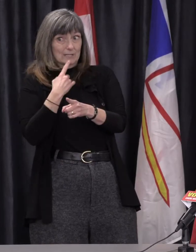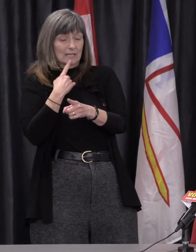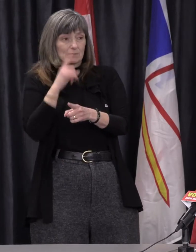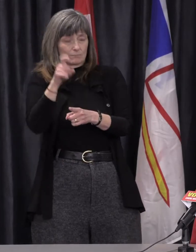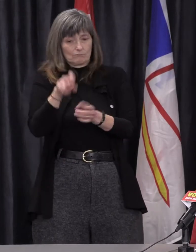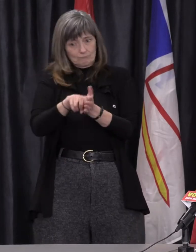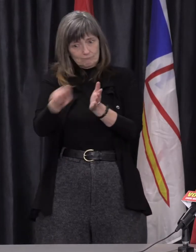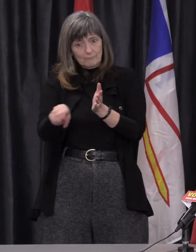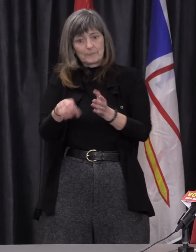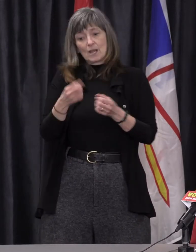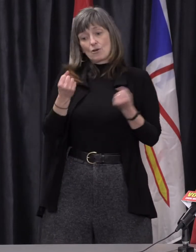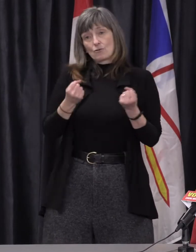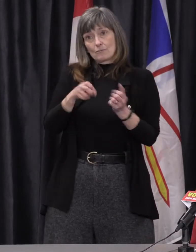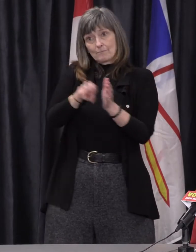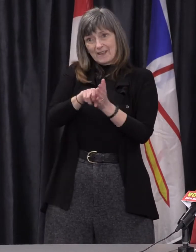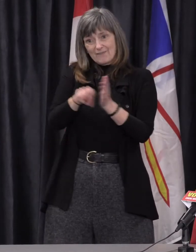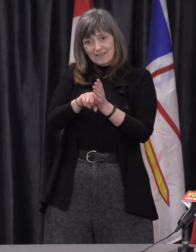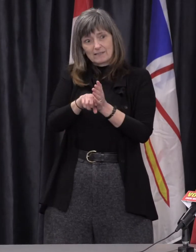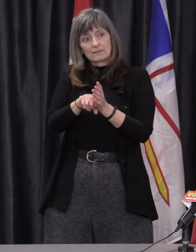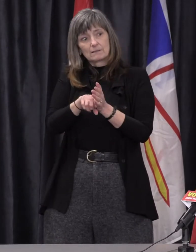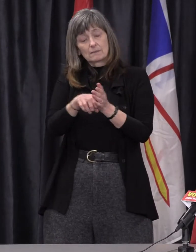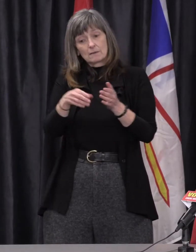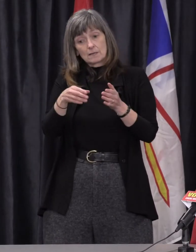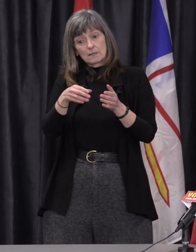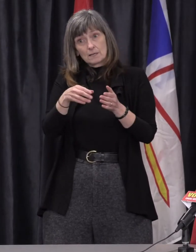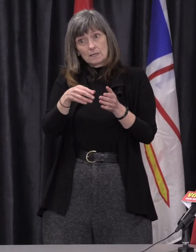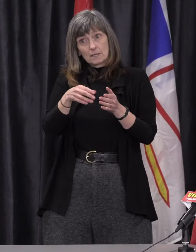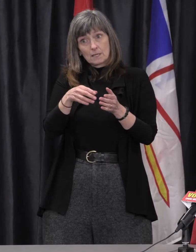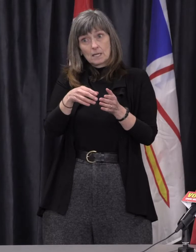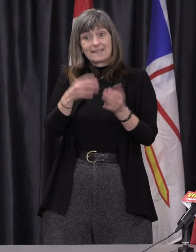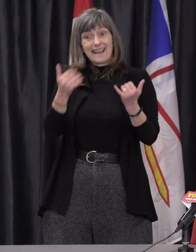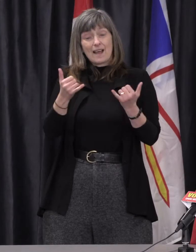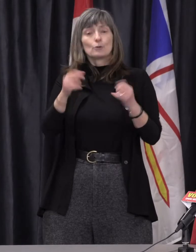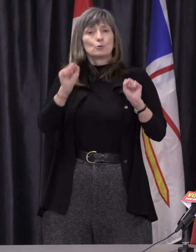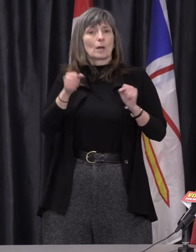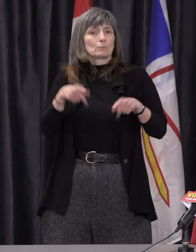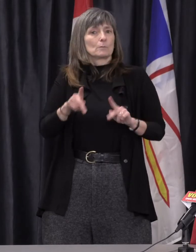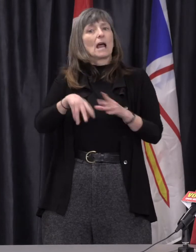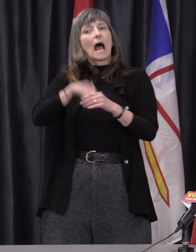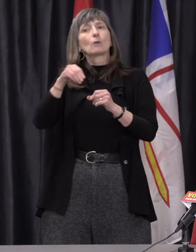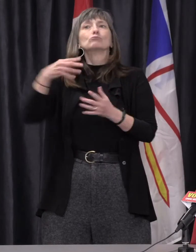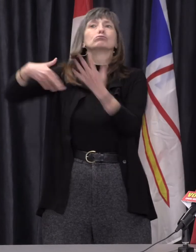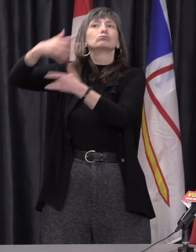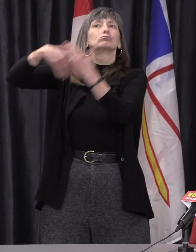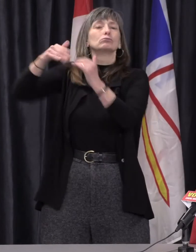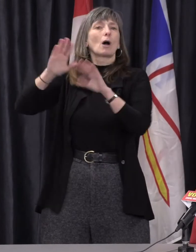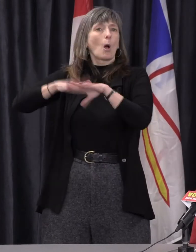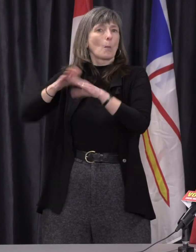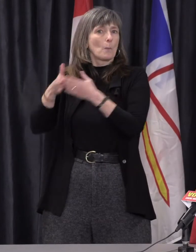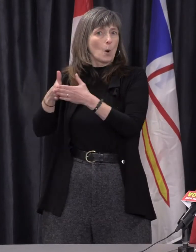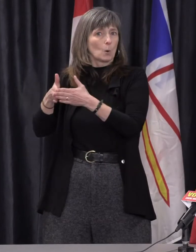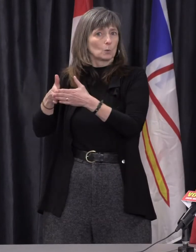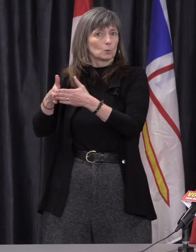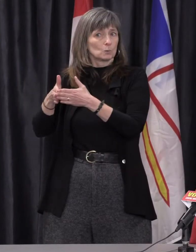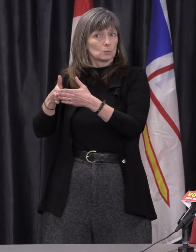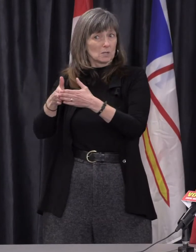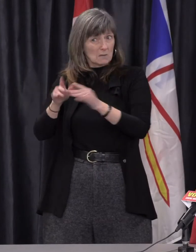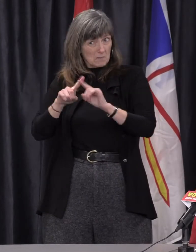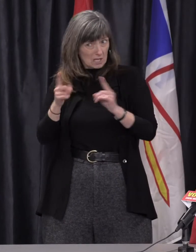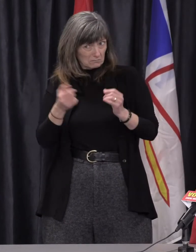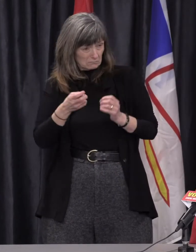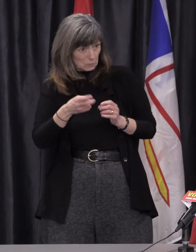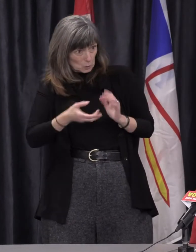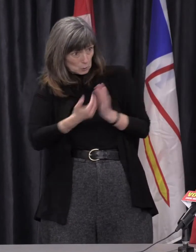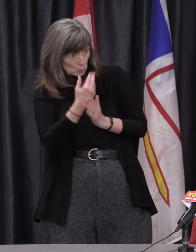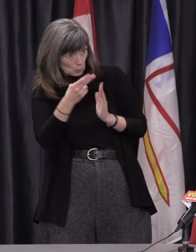ferries. Are we not enacting something so people stay within their vehicles to help reduce spread? Those are questions that we actually have to take to,